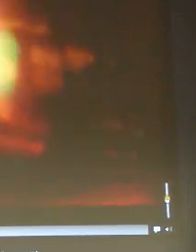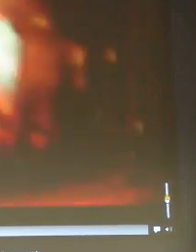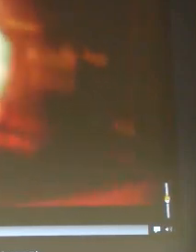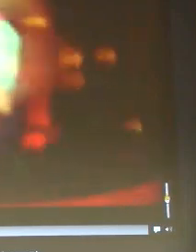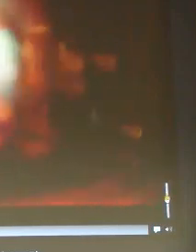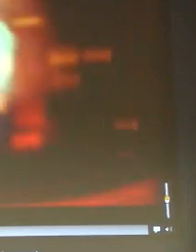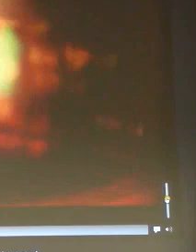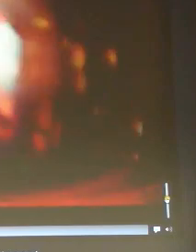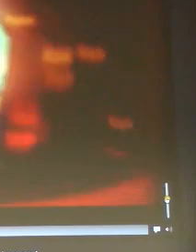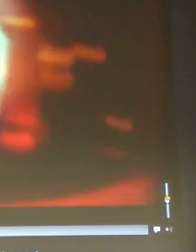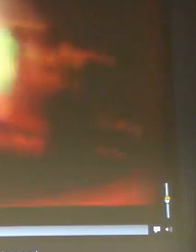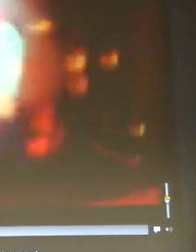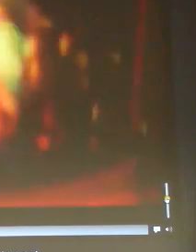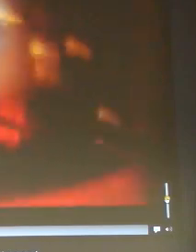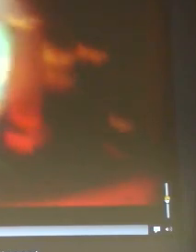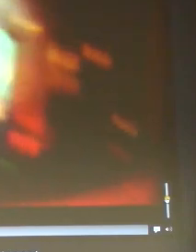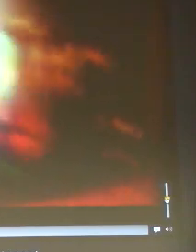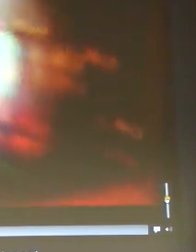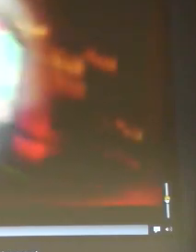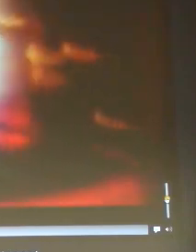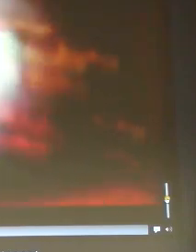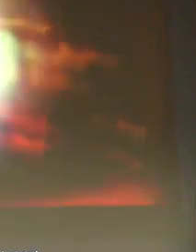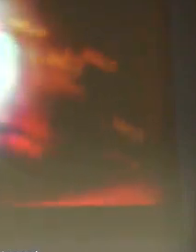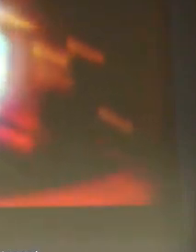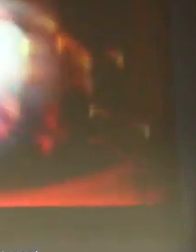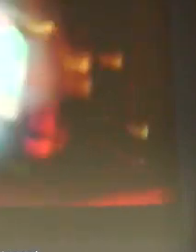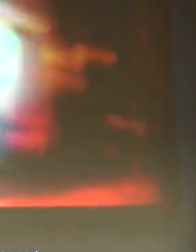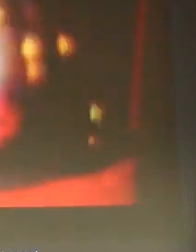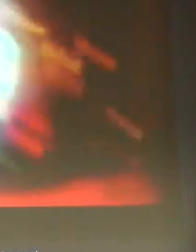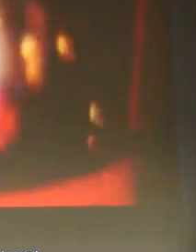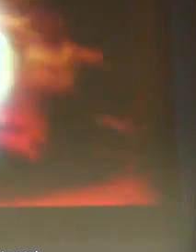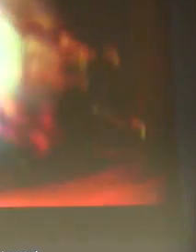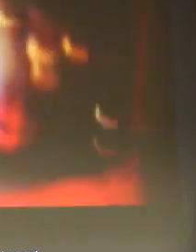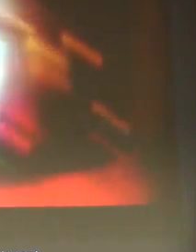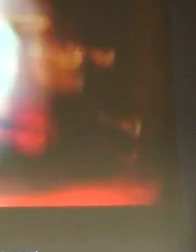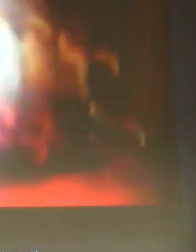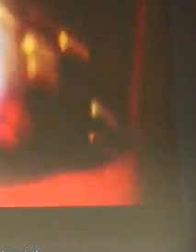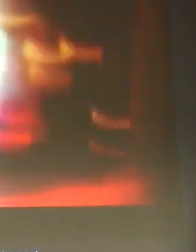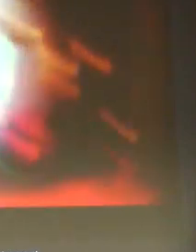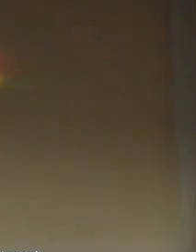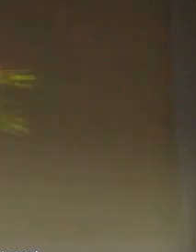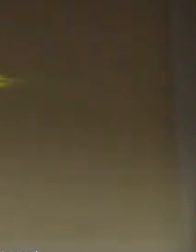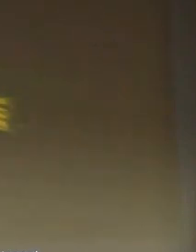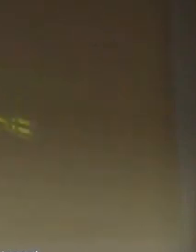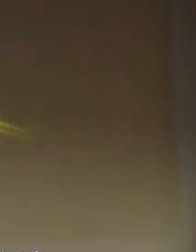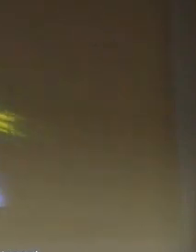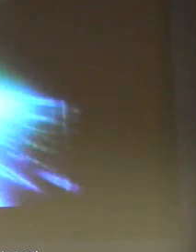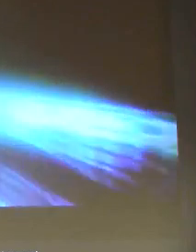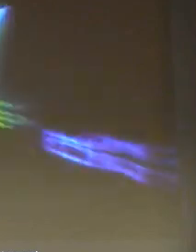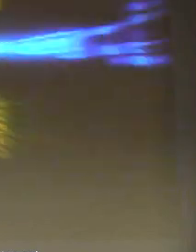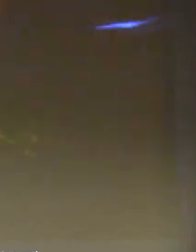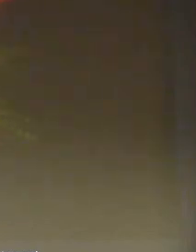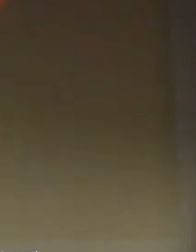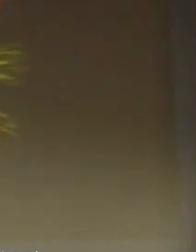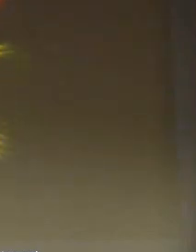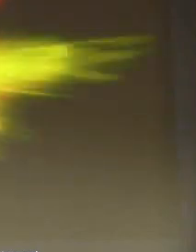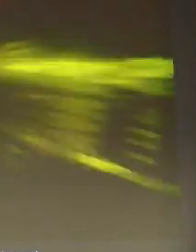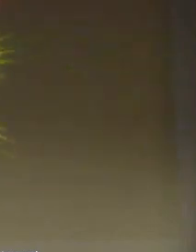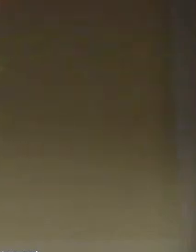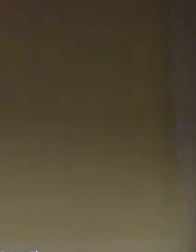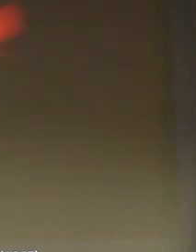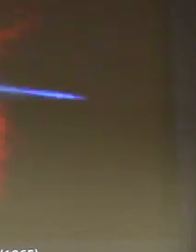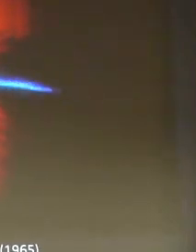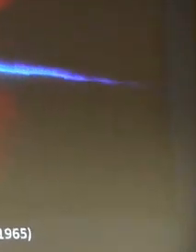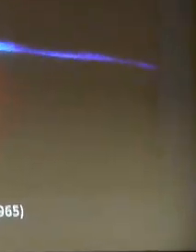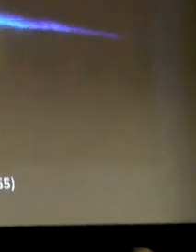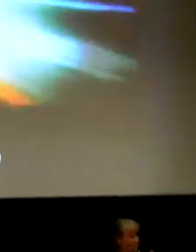scan technique. And he adapted it from someone else, but did some new things with it. We could talk about Kubrick's technique for some of the